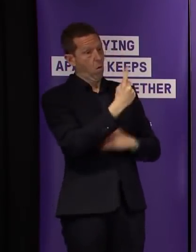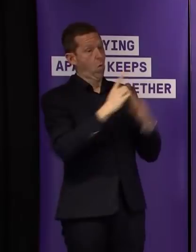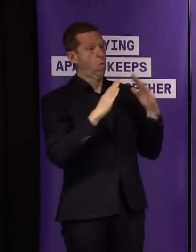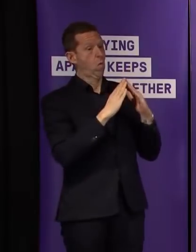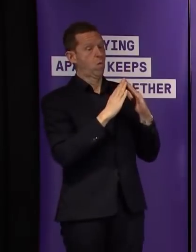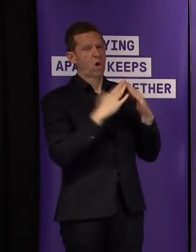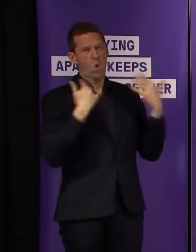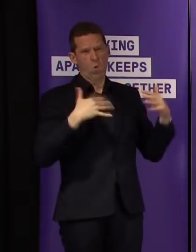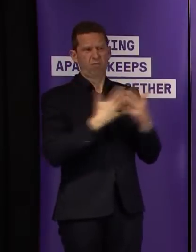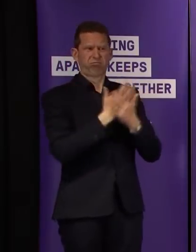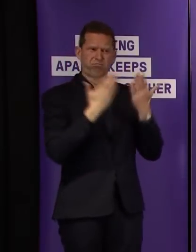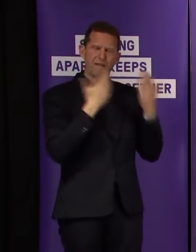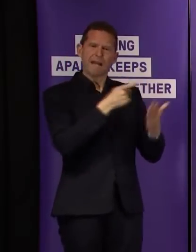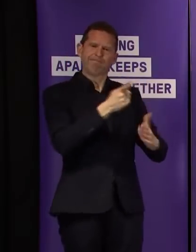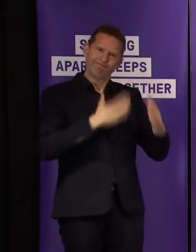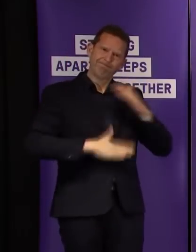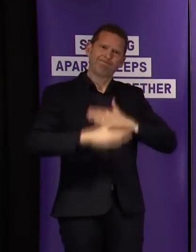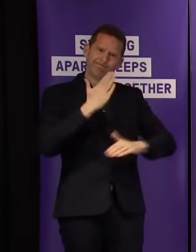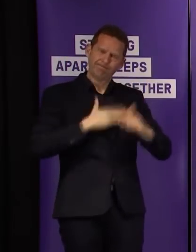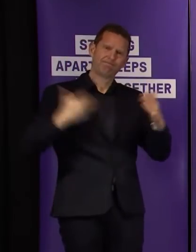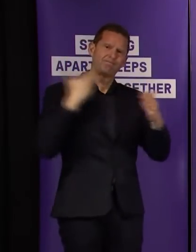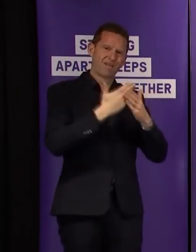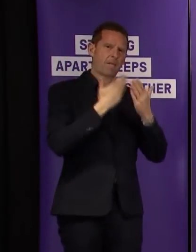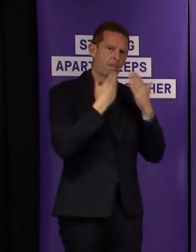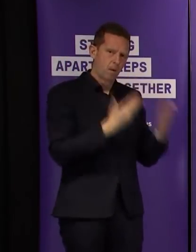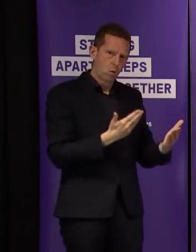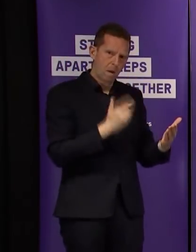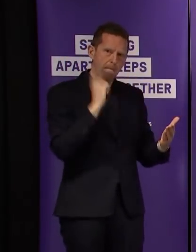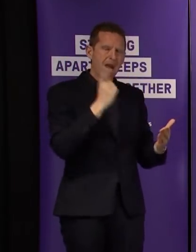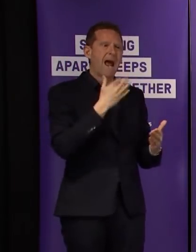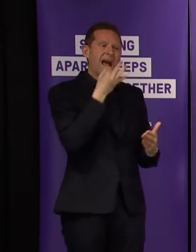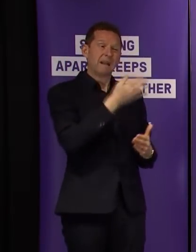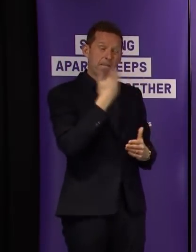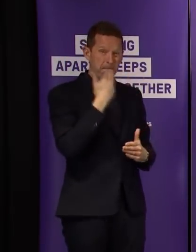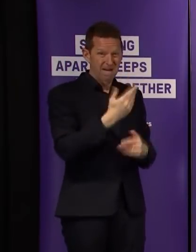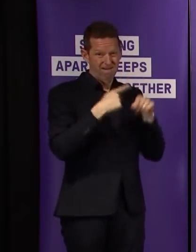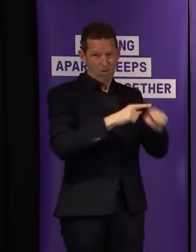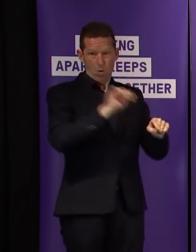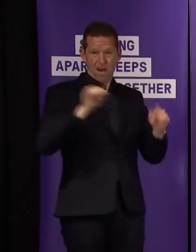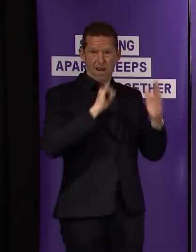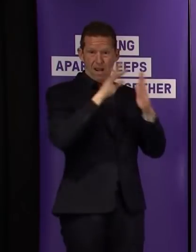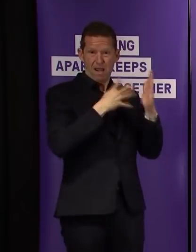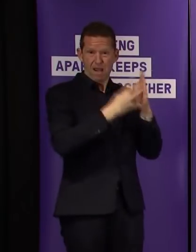that they've made to this point, I'm asking them to follow these rules.